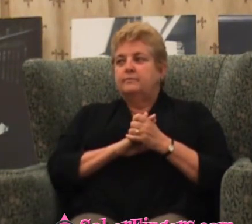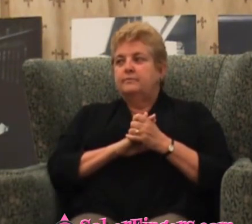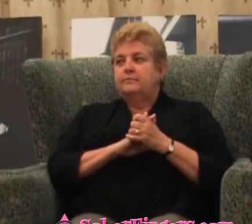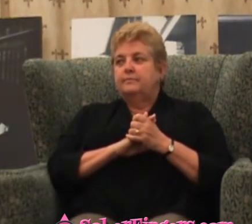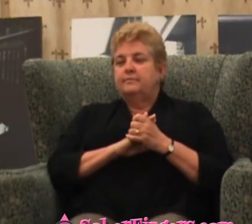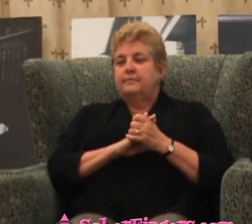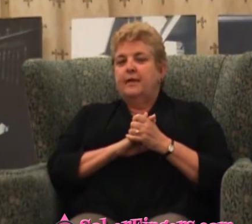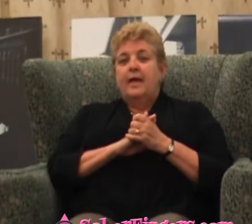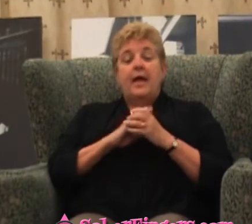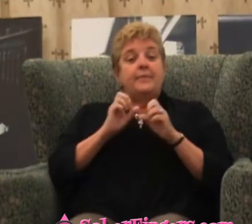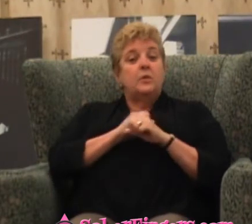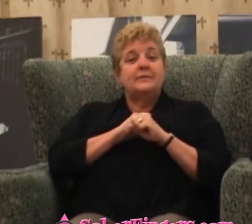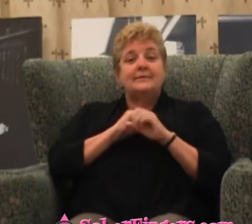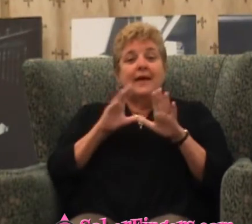and there was nothing missing in her house.